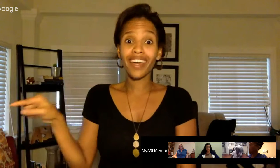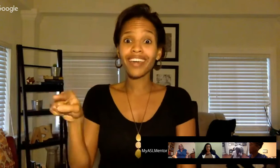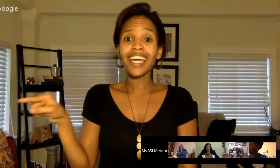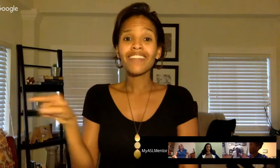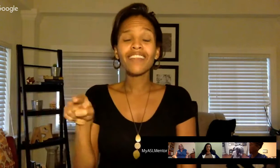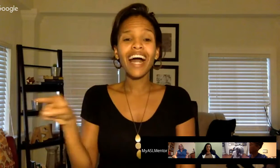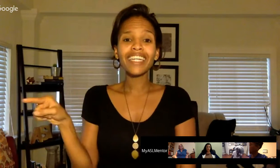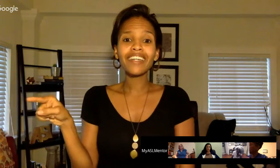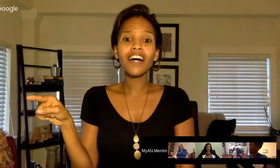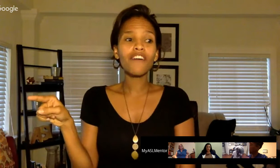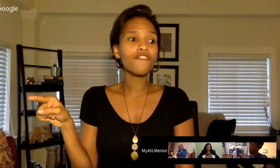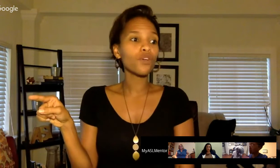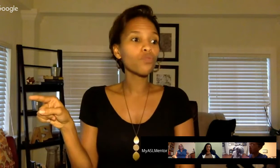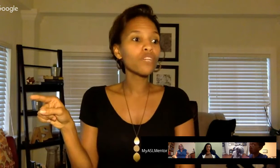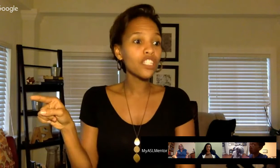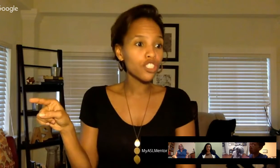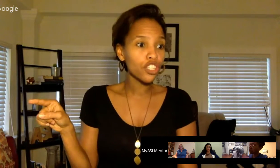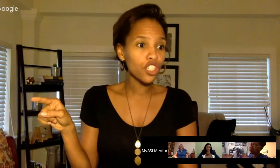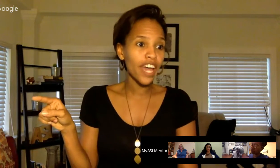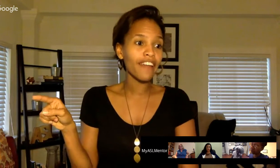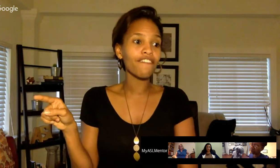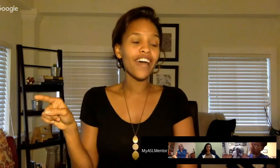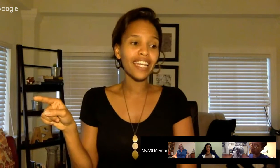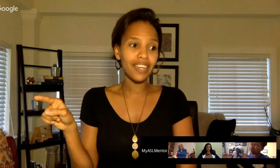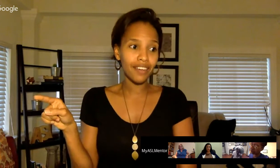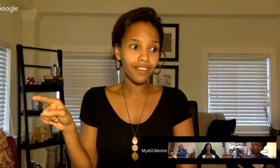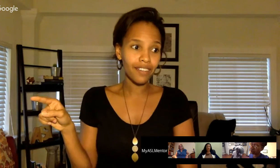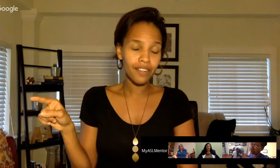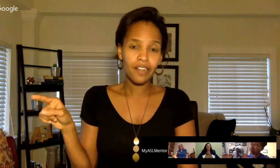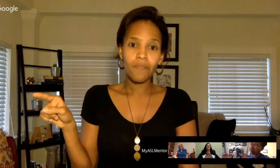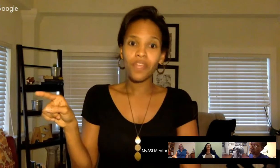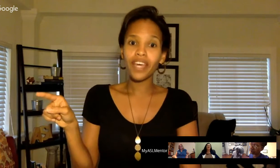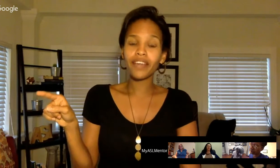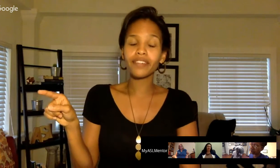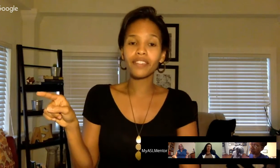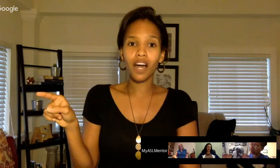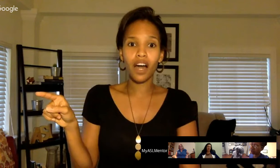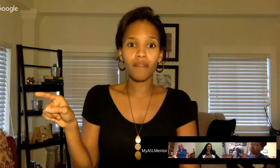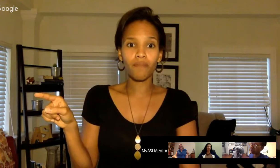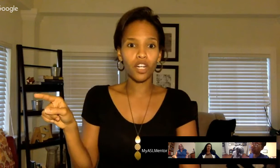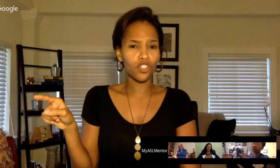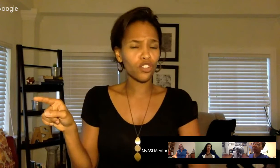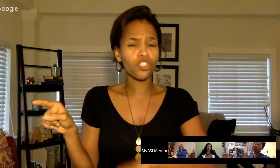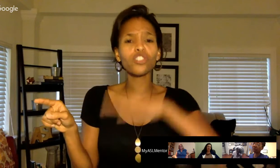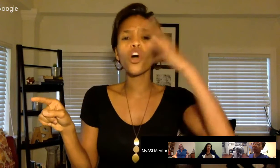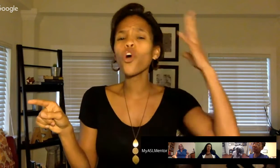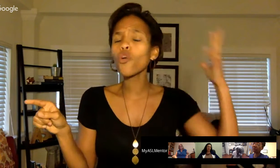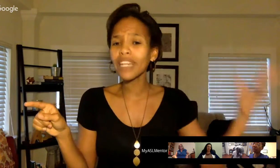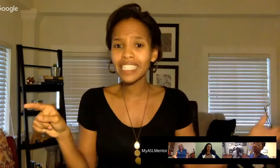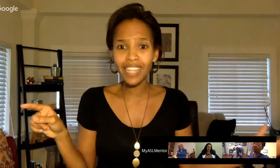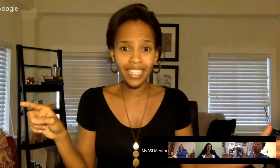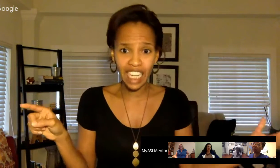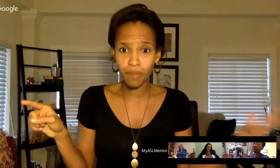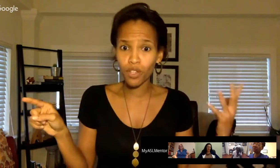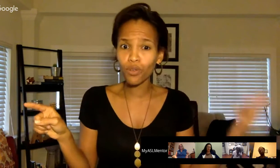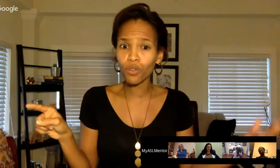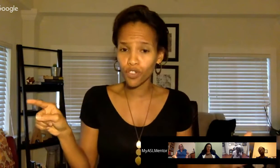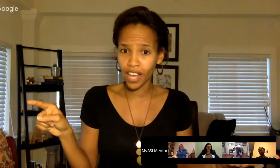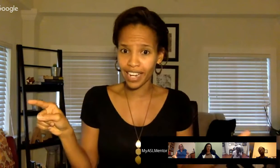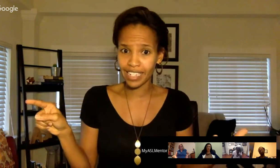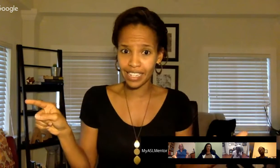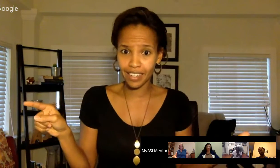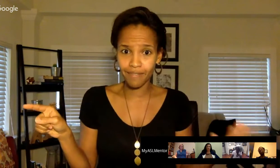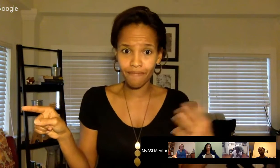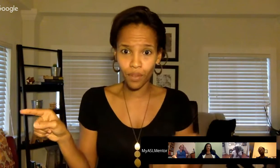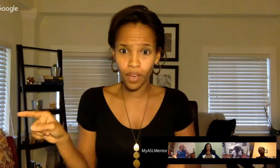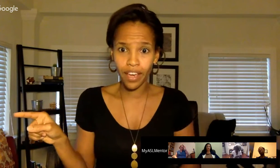So they, then the idea of research and vetting is, there's so many signs that can be used for